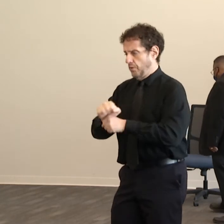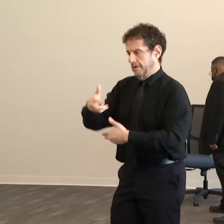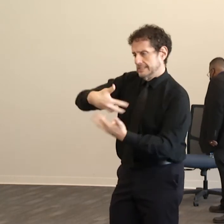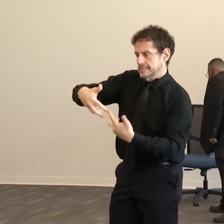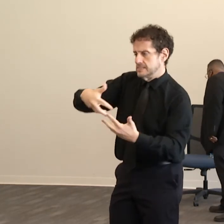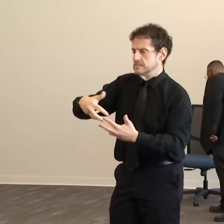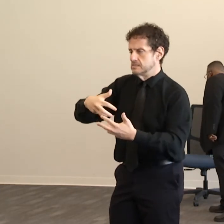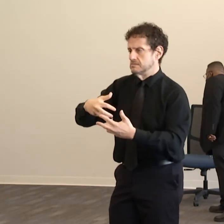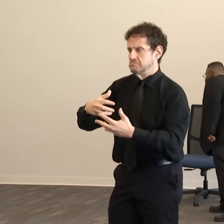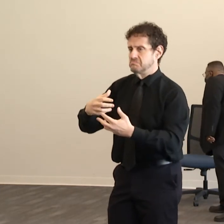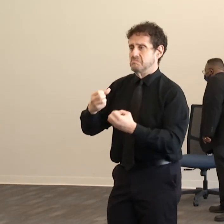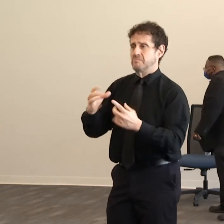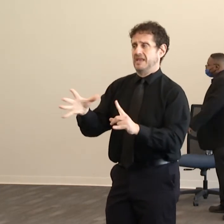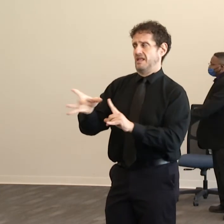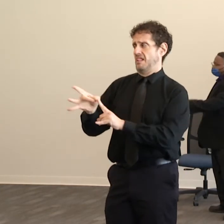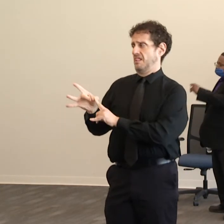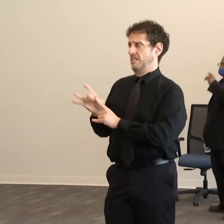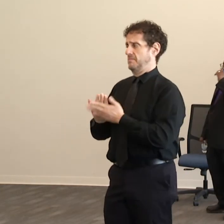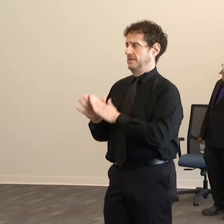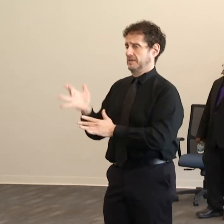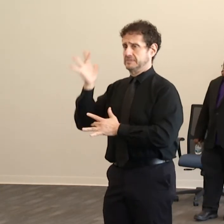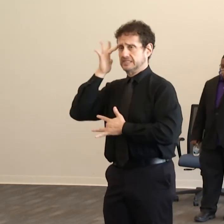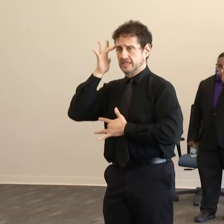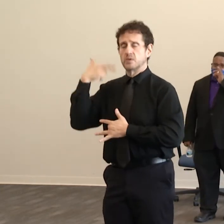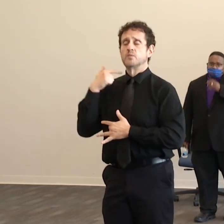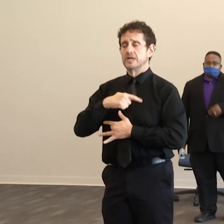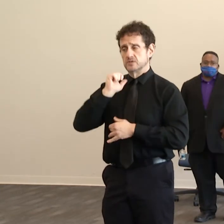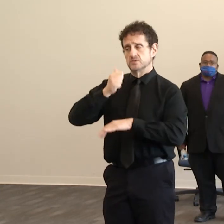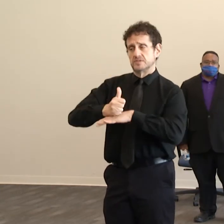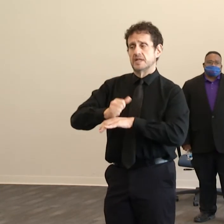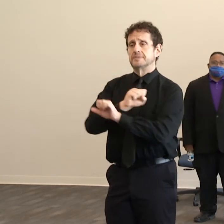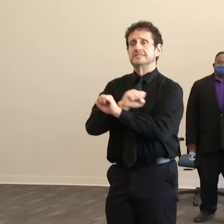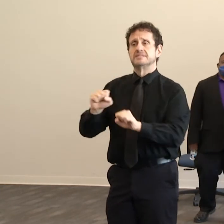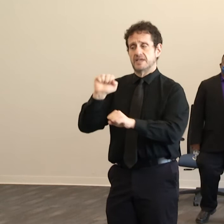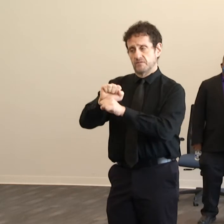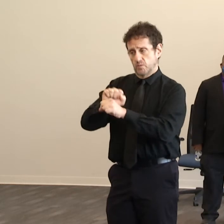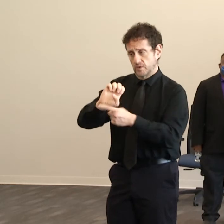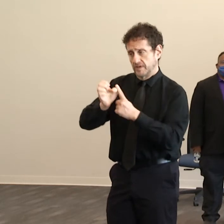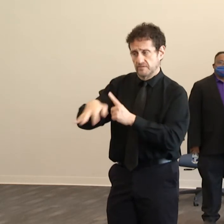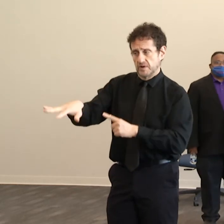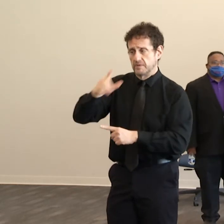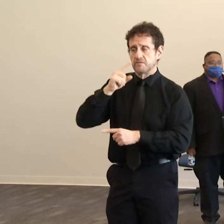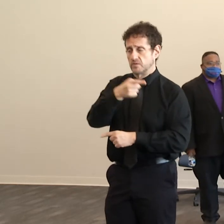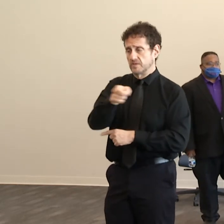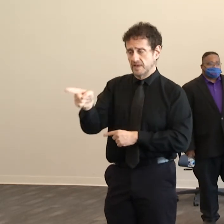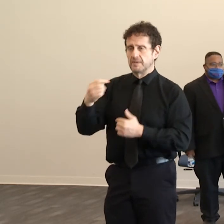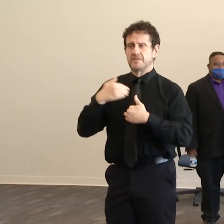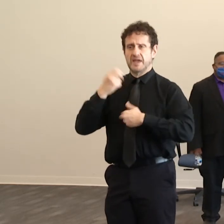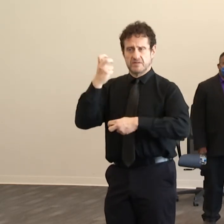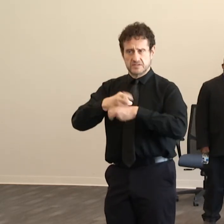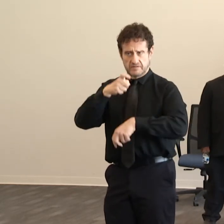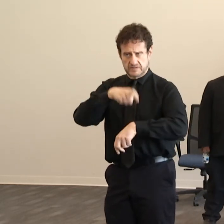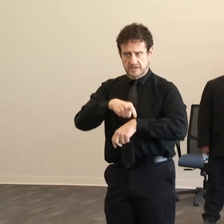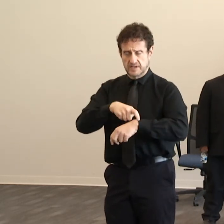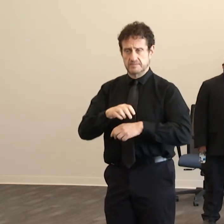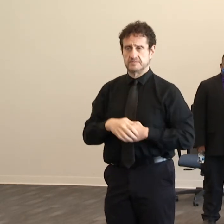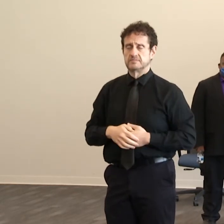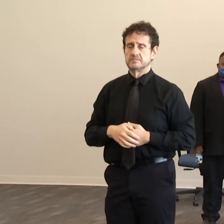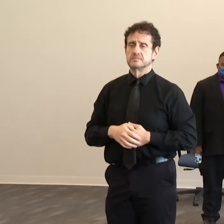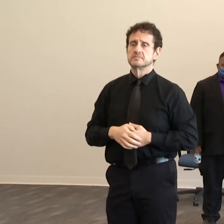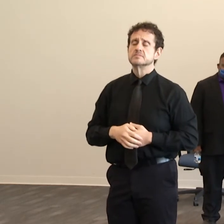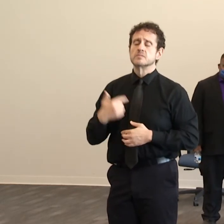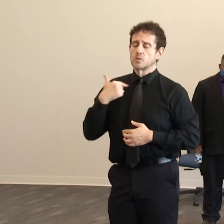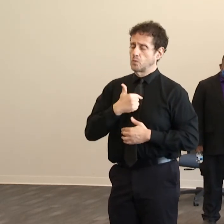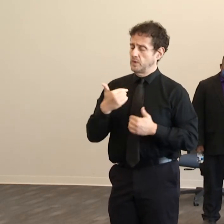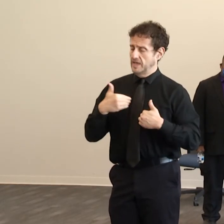and we have to create a safe working environment for them. And they've had a tough time. We have retirement pay requirements in the